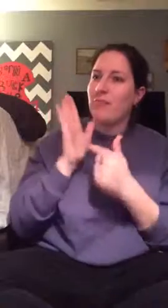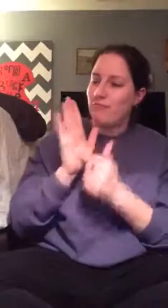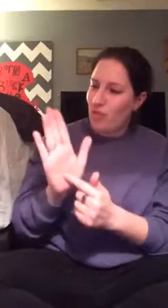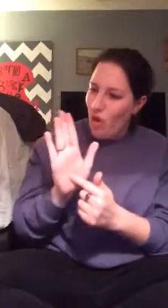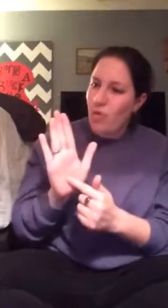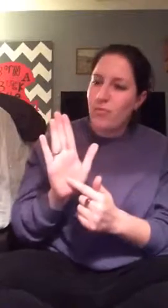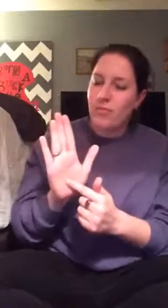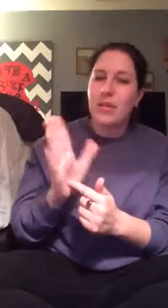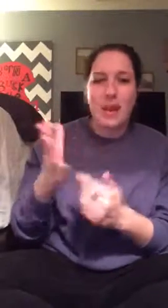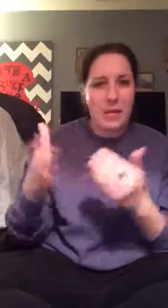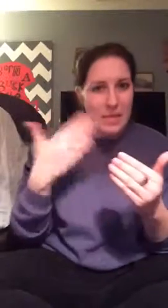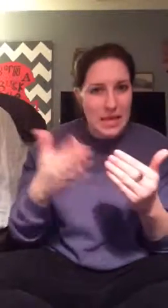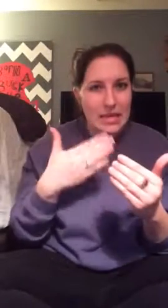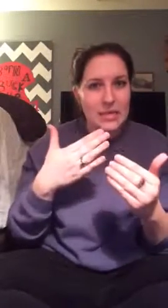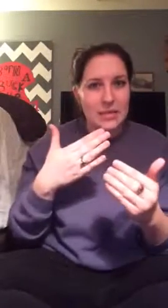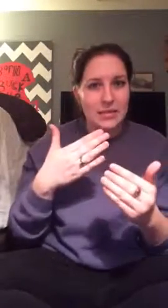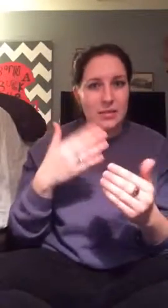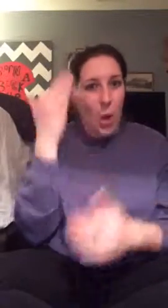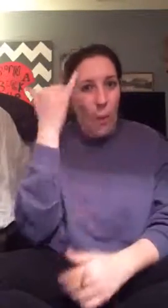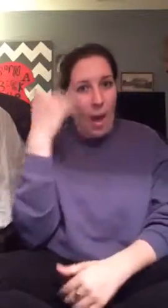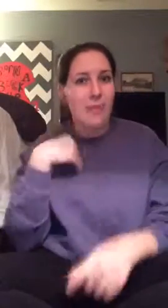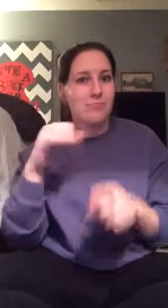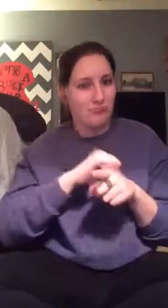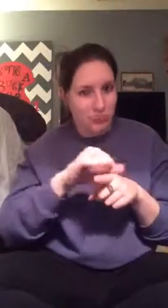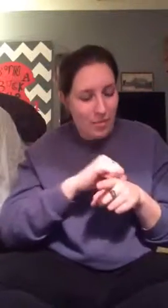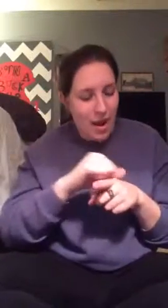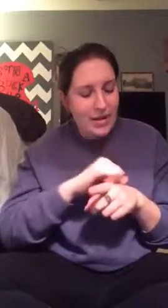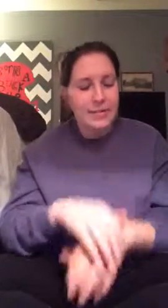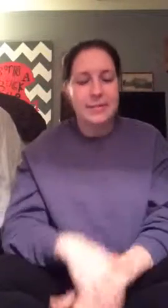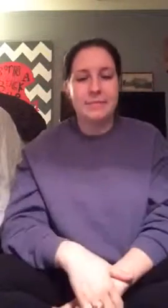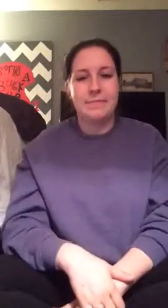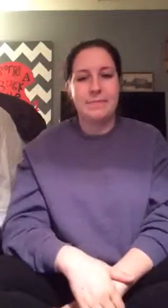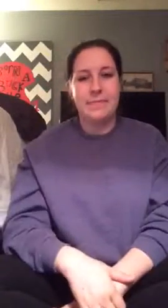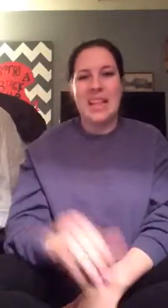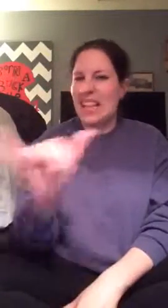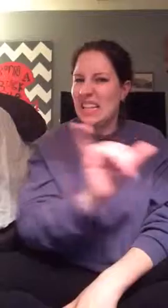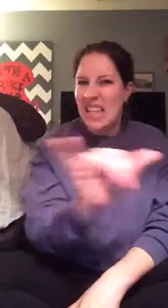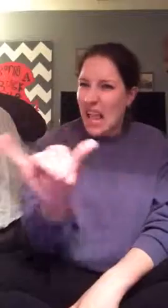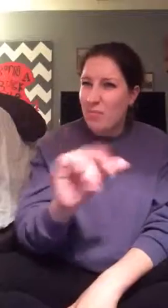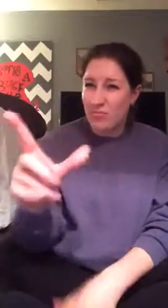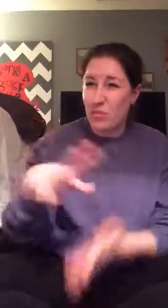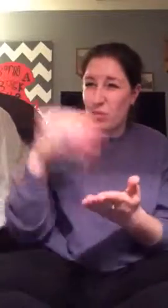be easier because I've practiced it so much. Same way when you learn a new language. Okay? So,